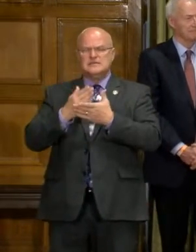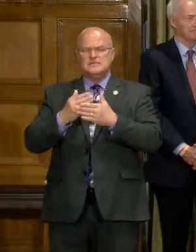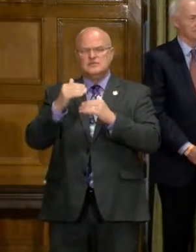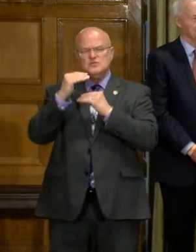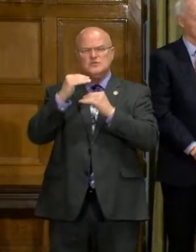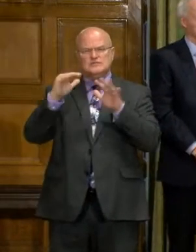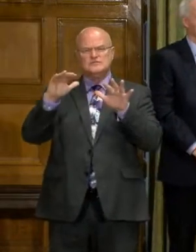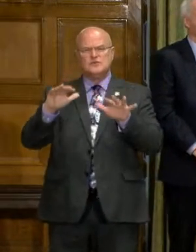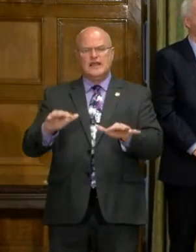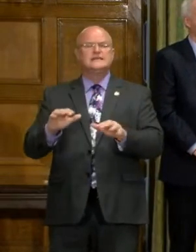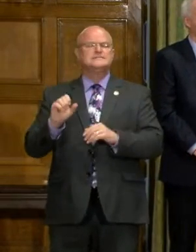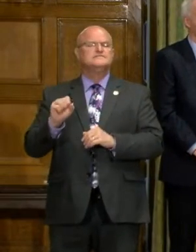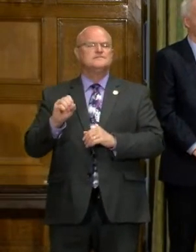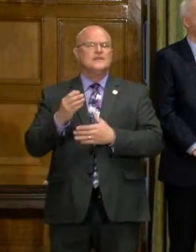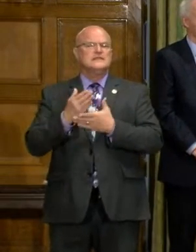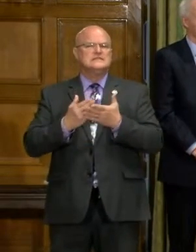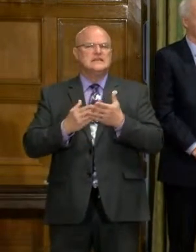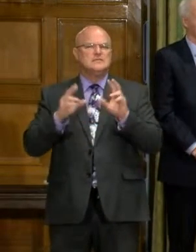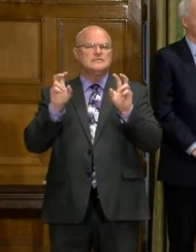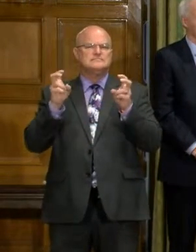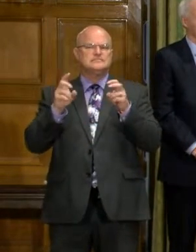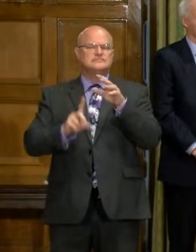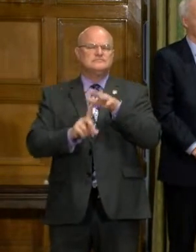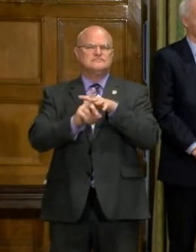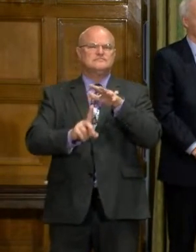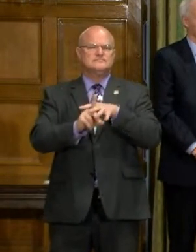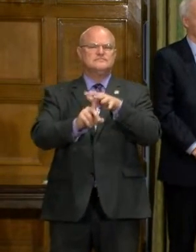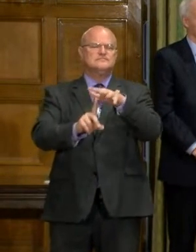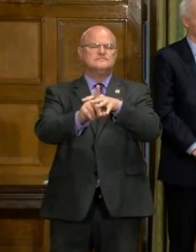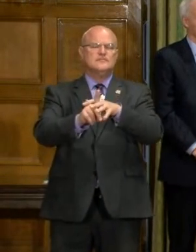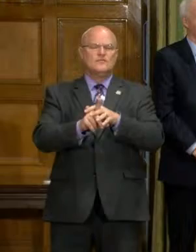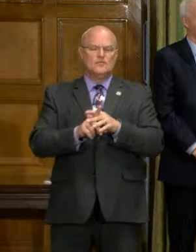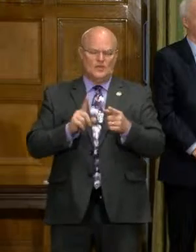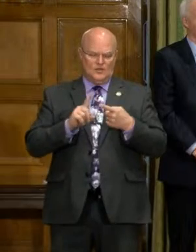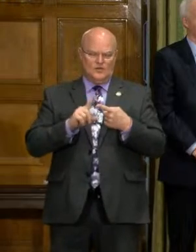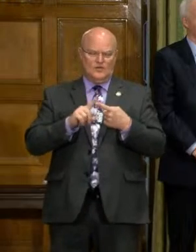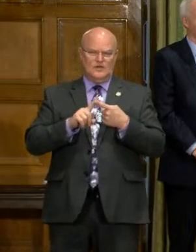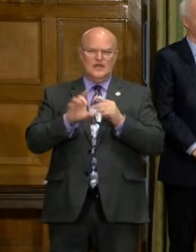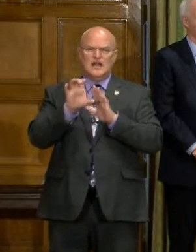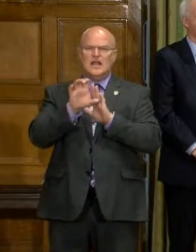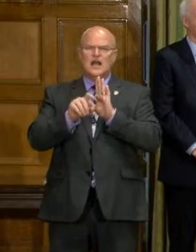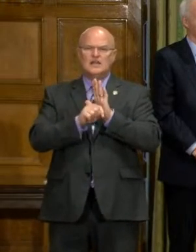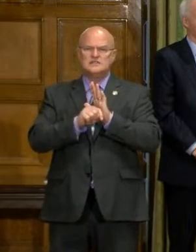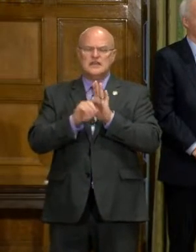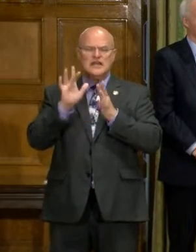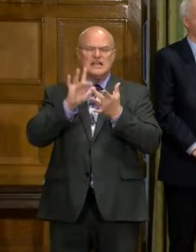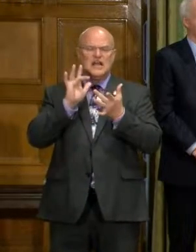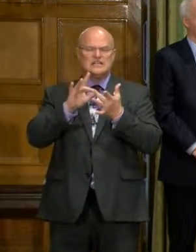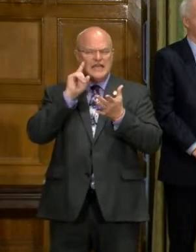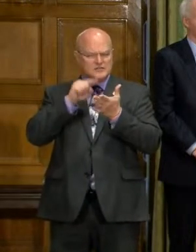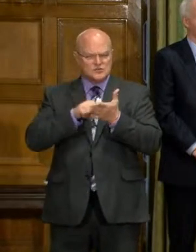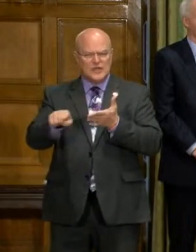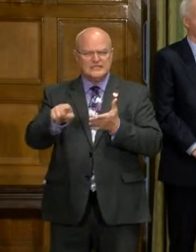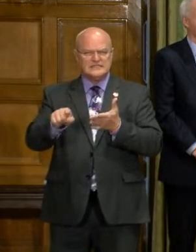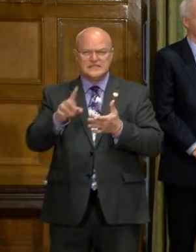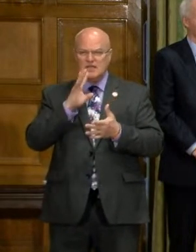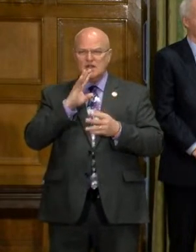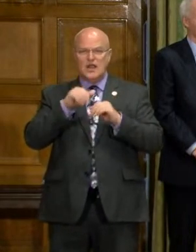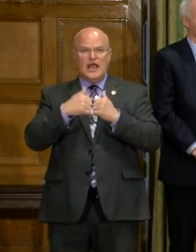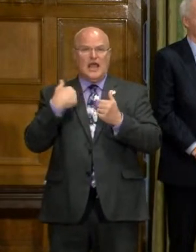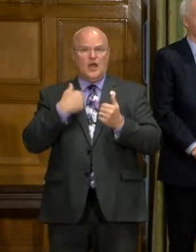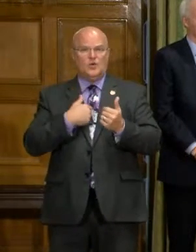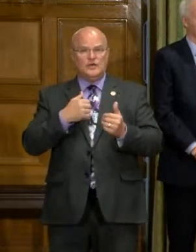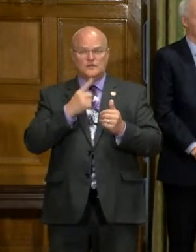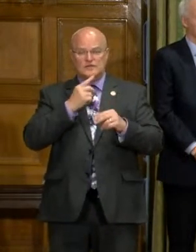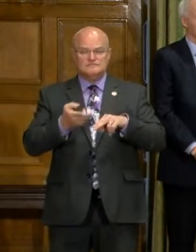these restrictions. And some of the themes that came out were, one, contact tracing is going to be very important. I talked yesterday about how we